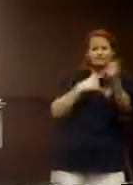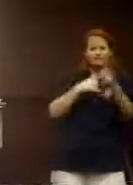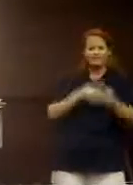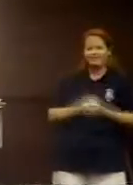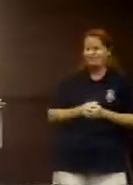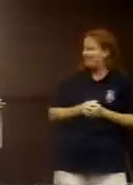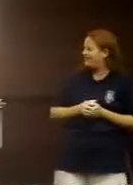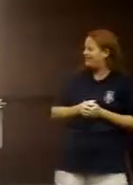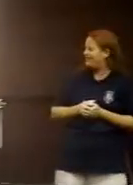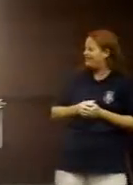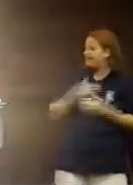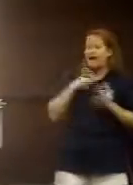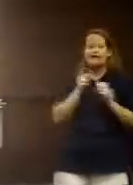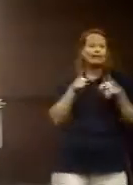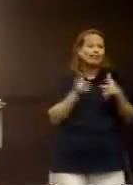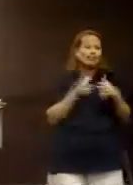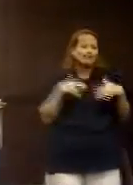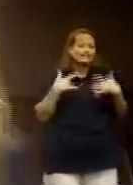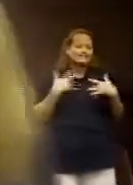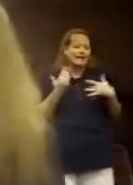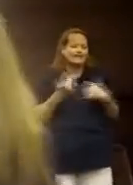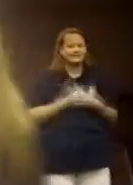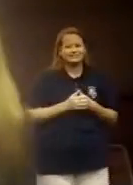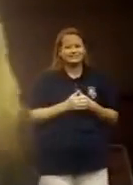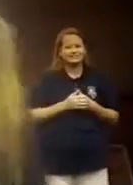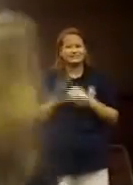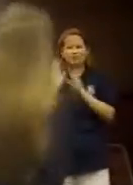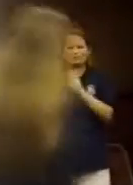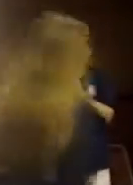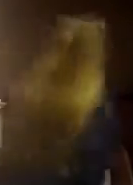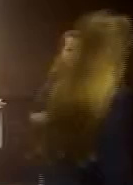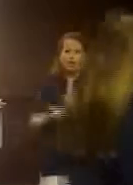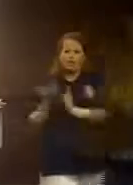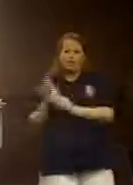I get a little excited when I... Push that button.